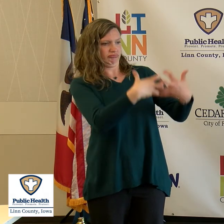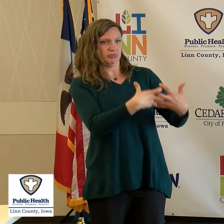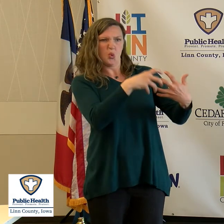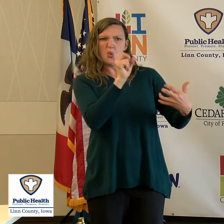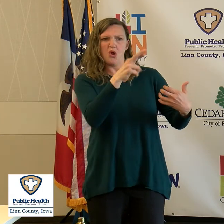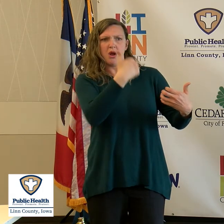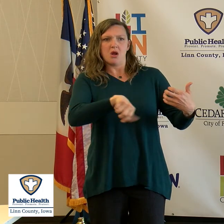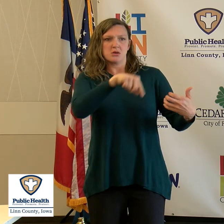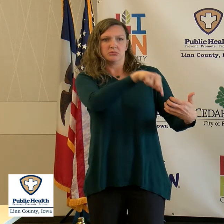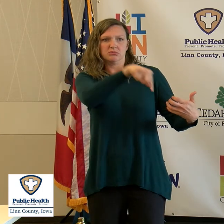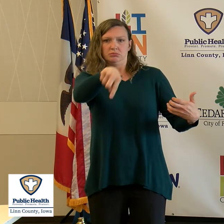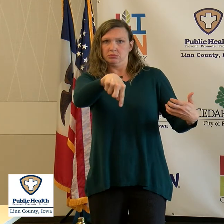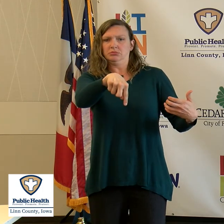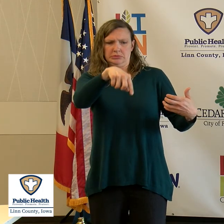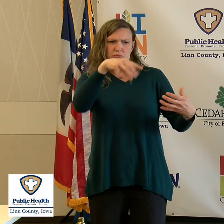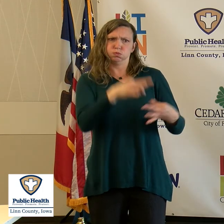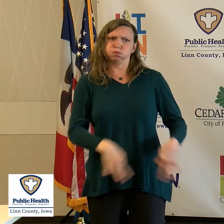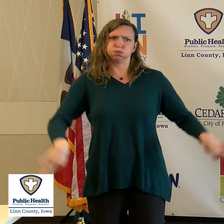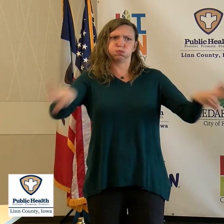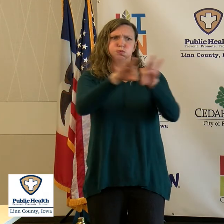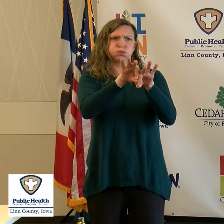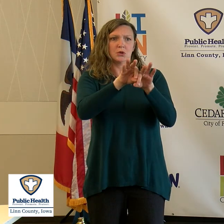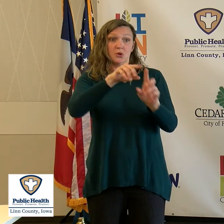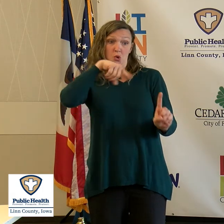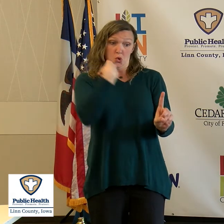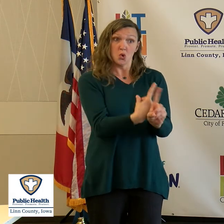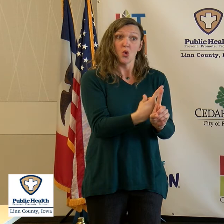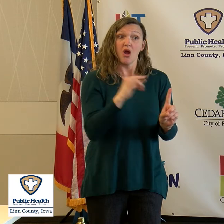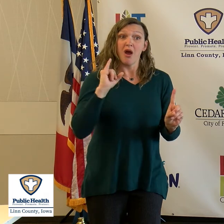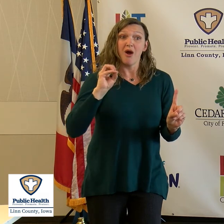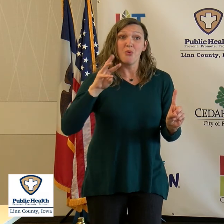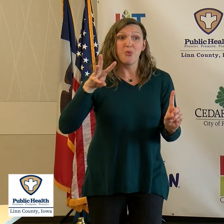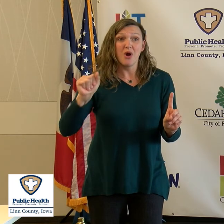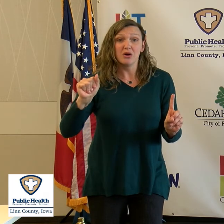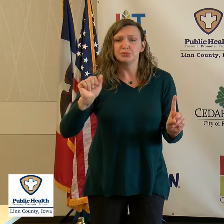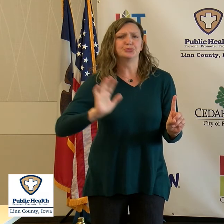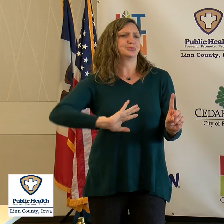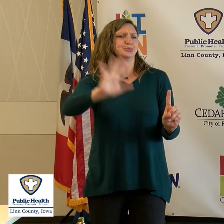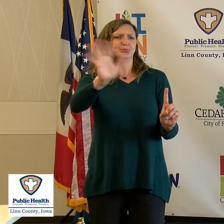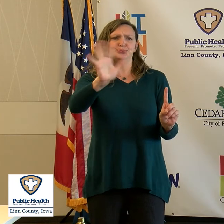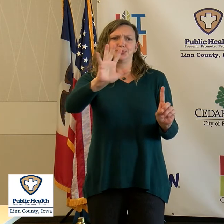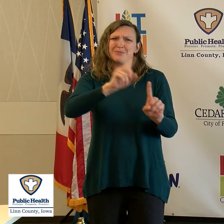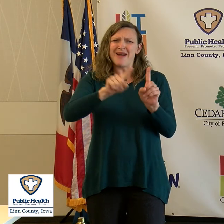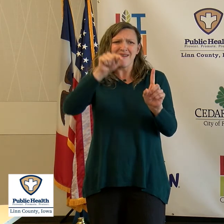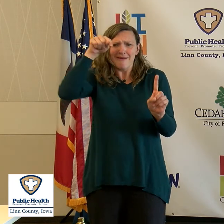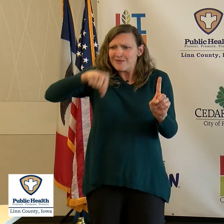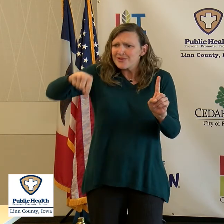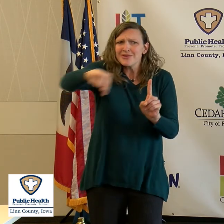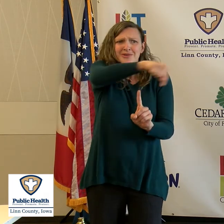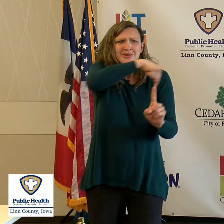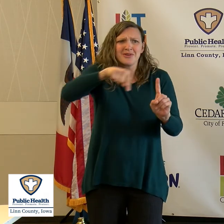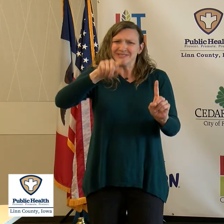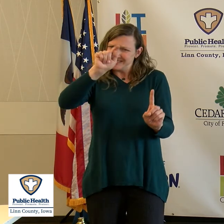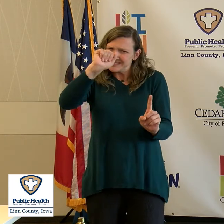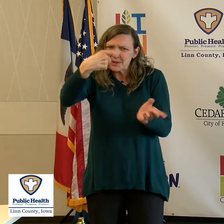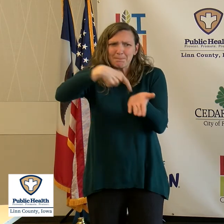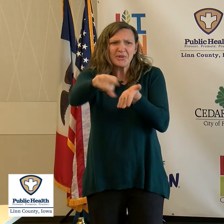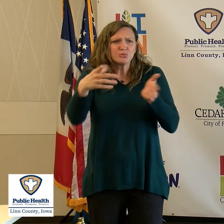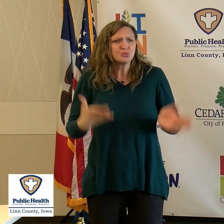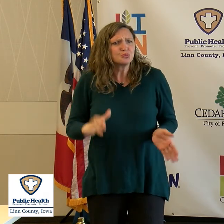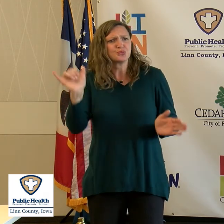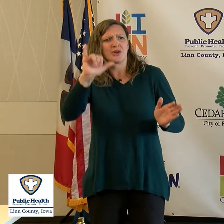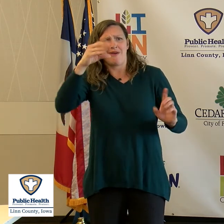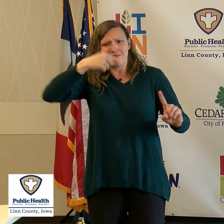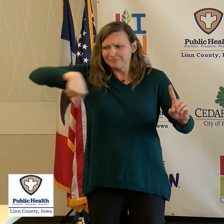pay taxes, they have families, they have hopes and dreams just like the rest of us. And surely we can all agree that